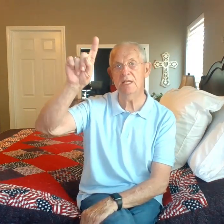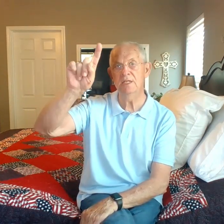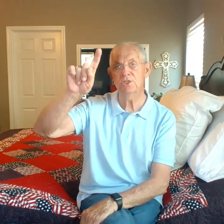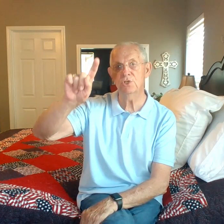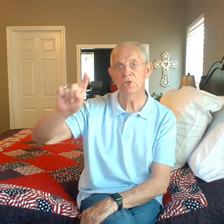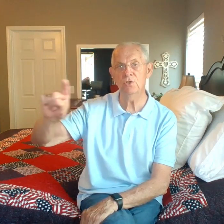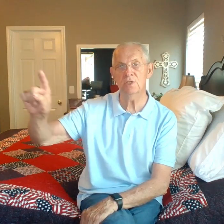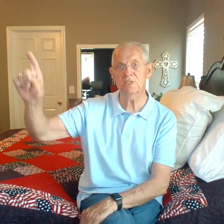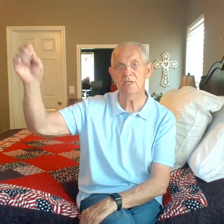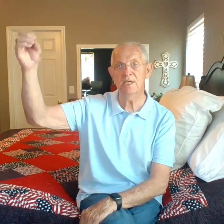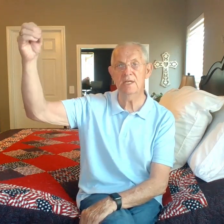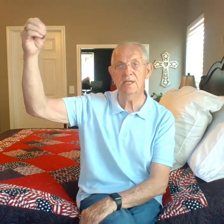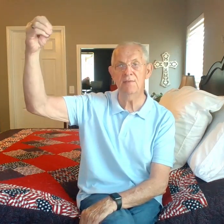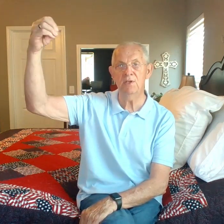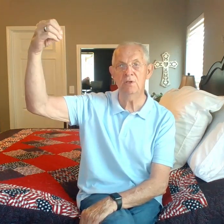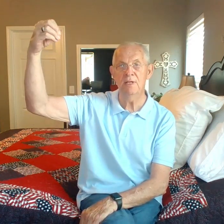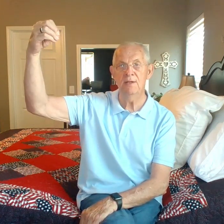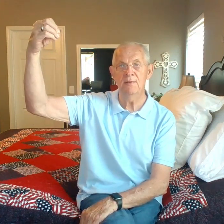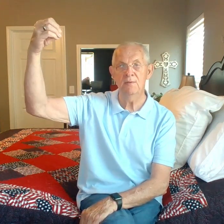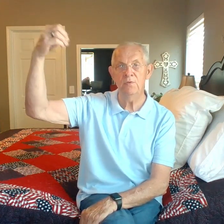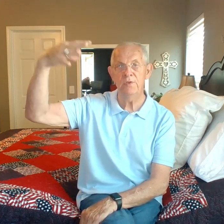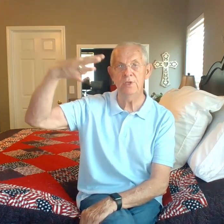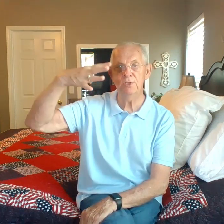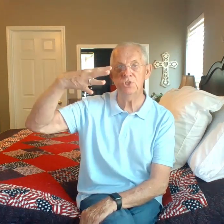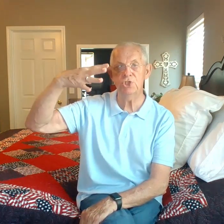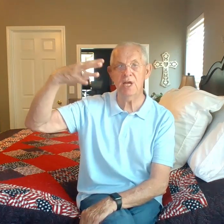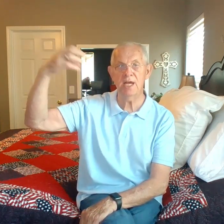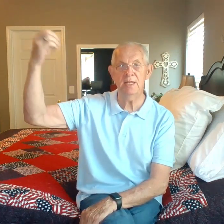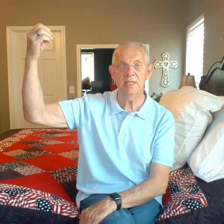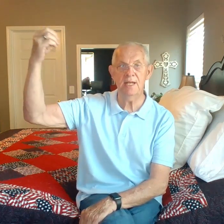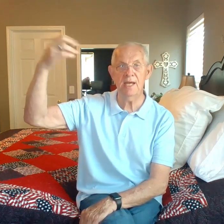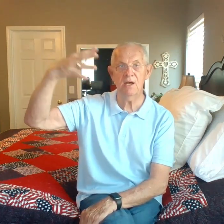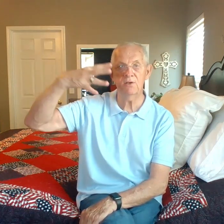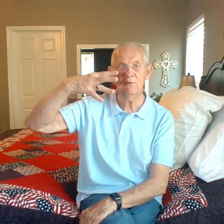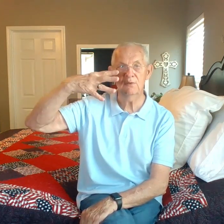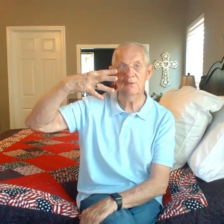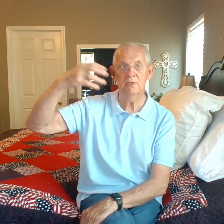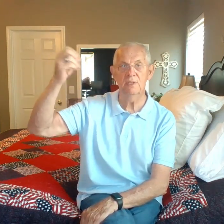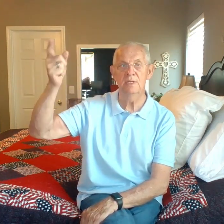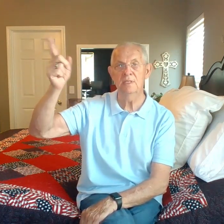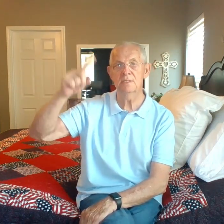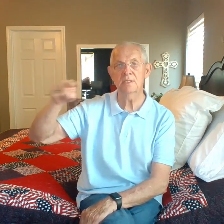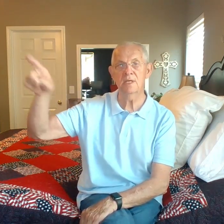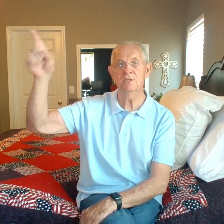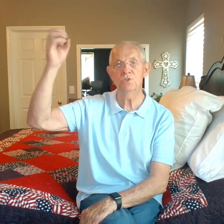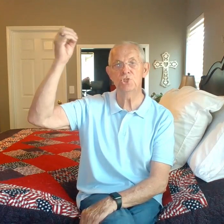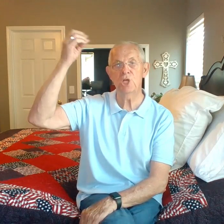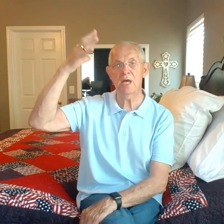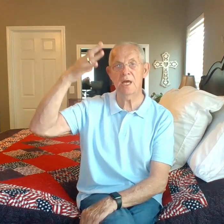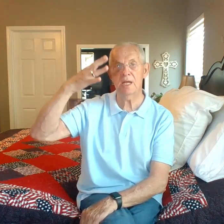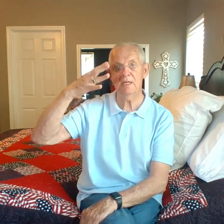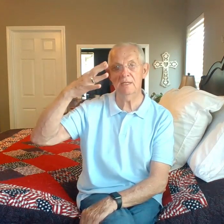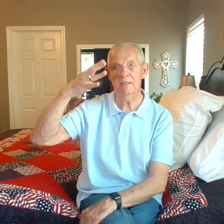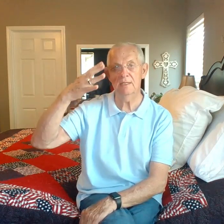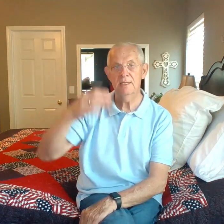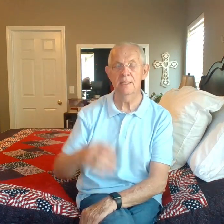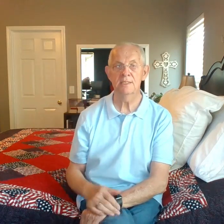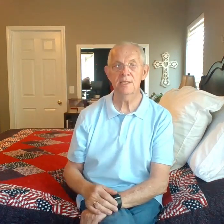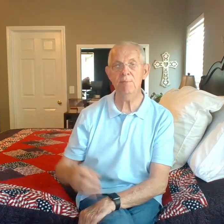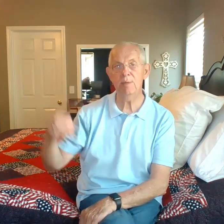so you do the sun and then you shine it down. Sunshine. Some people